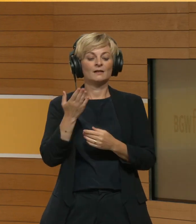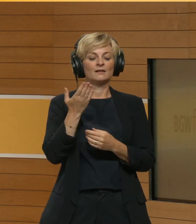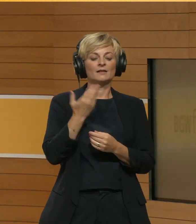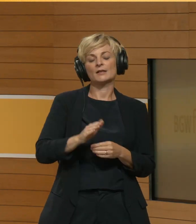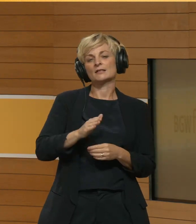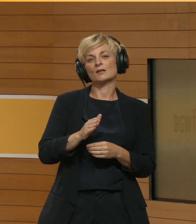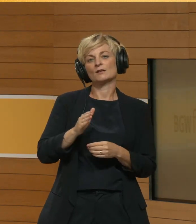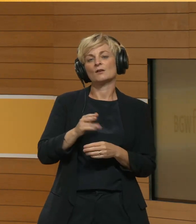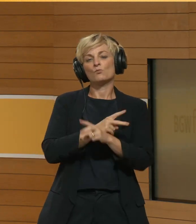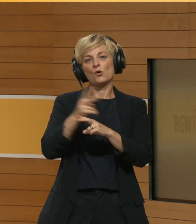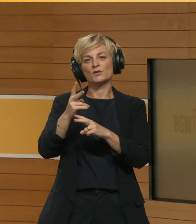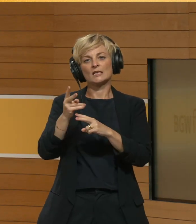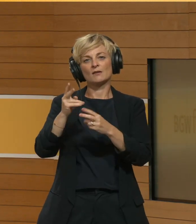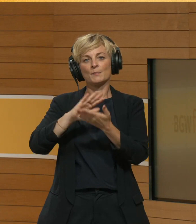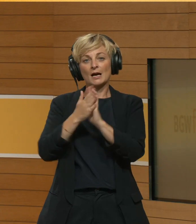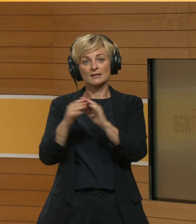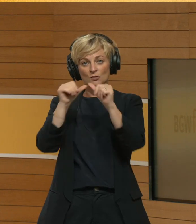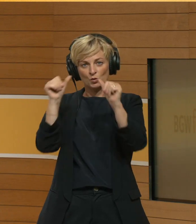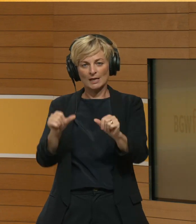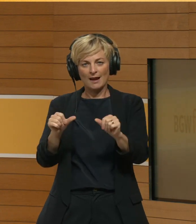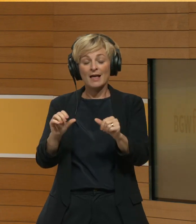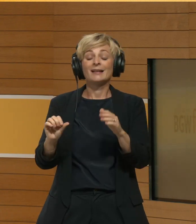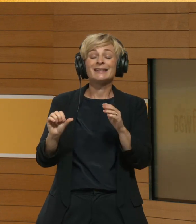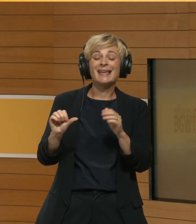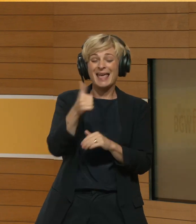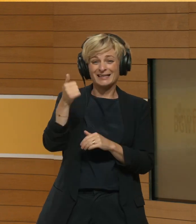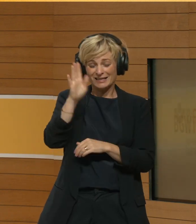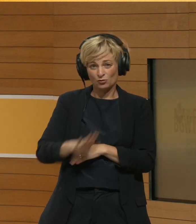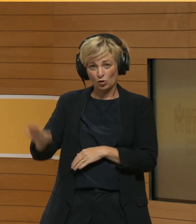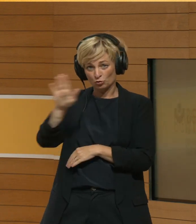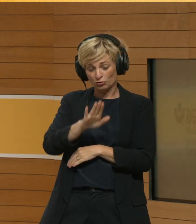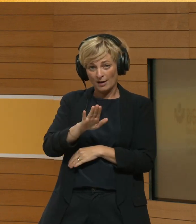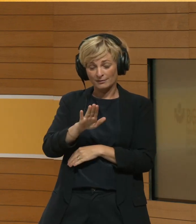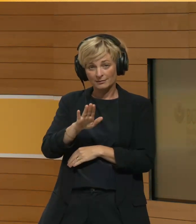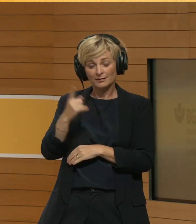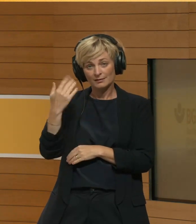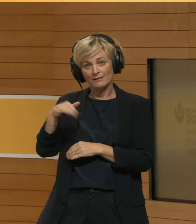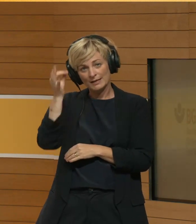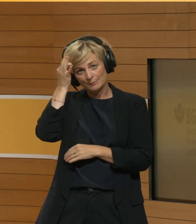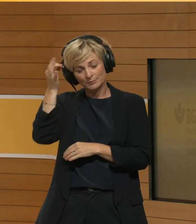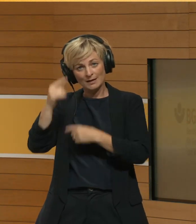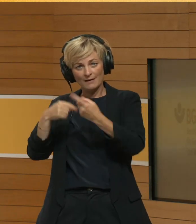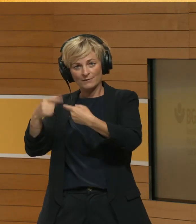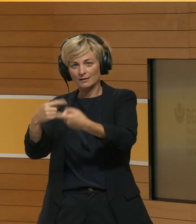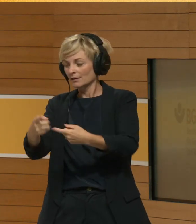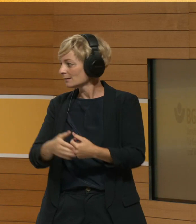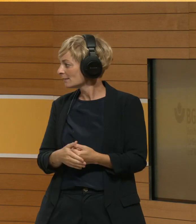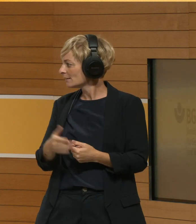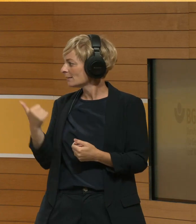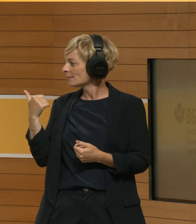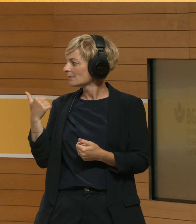we... I have, 1 second, I have a little bit of background noises. Or is it just me? It's gone.